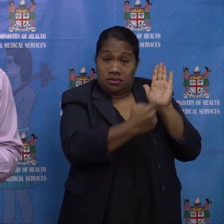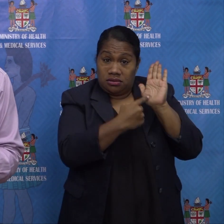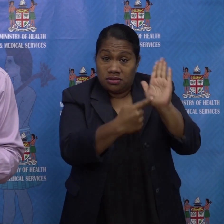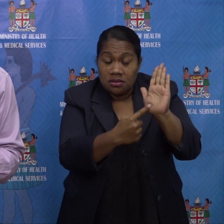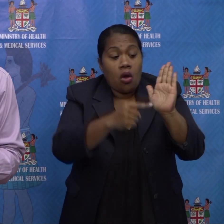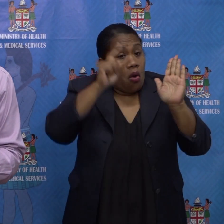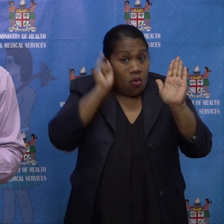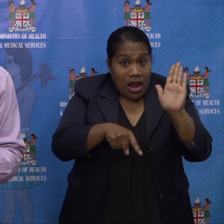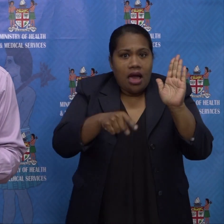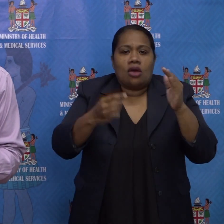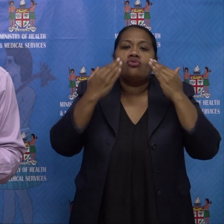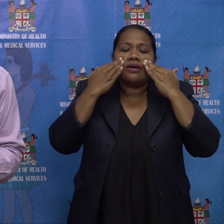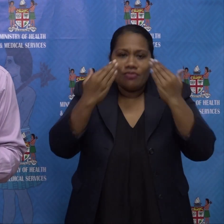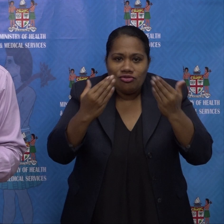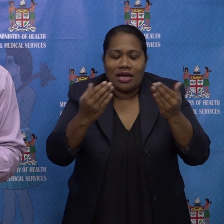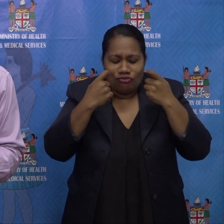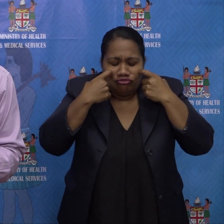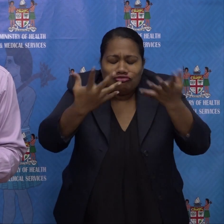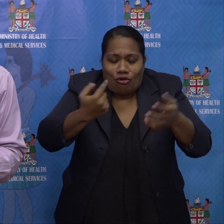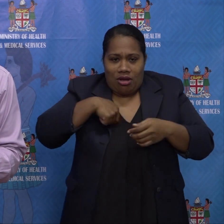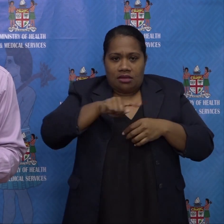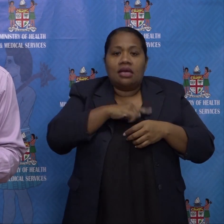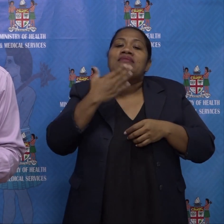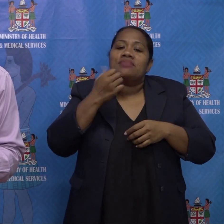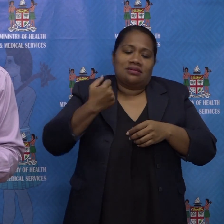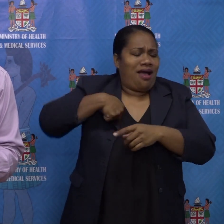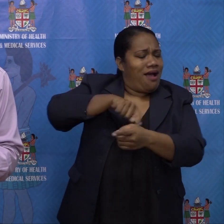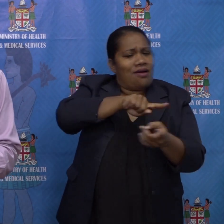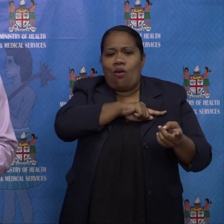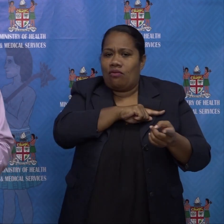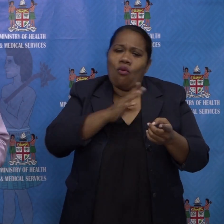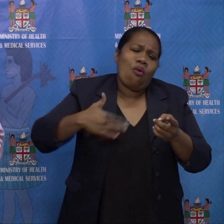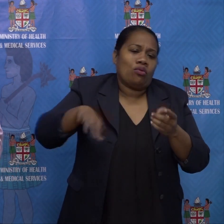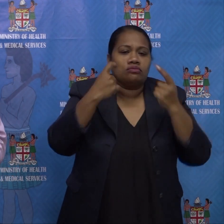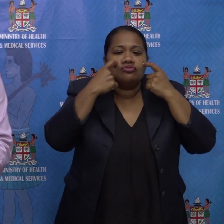of appreciation you can show. Let's all show it together. Thank you.